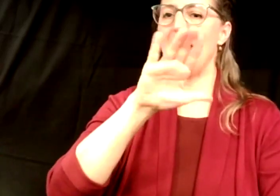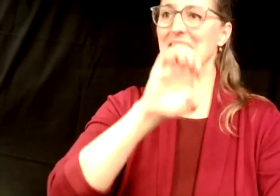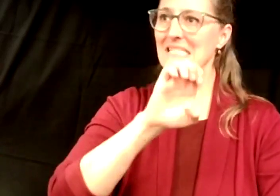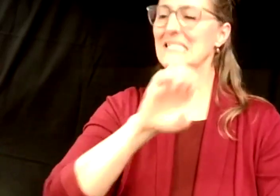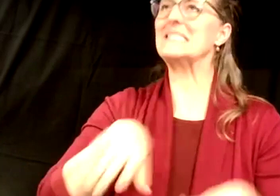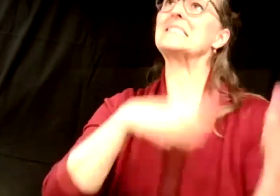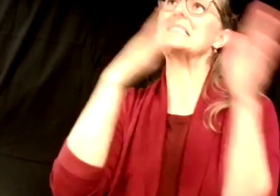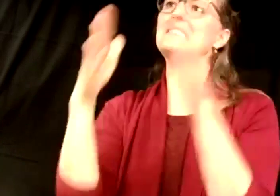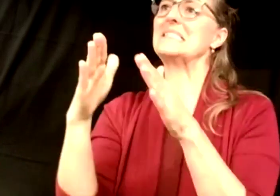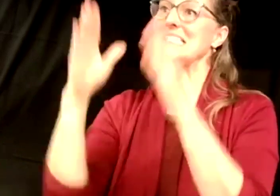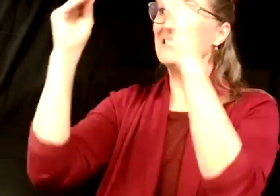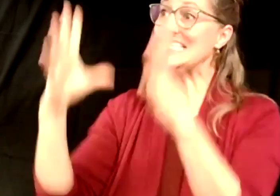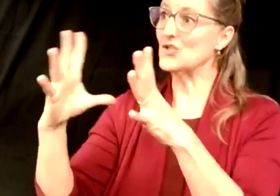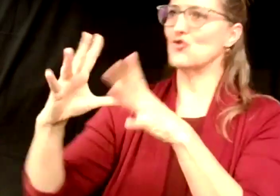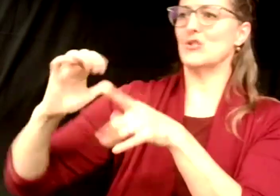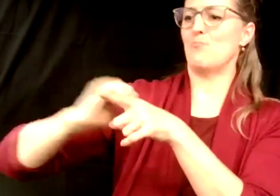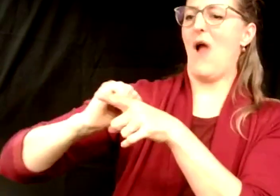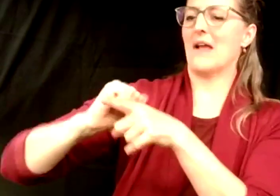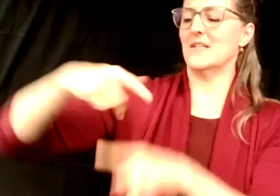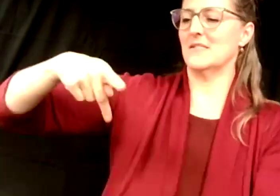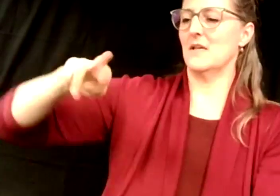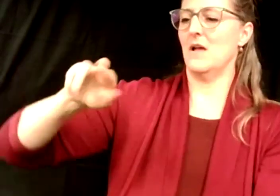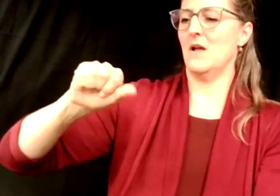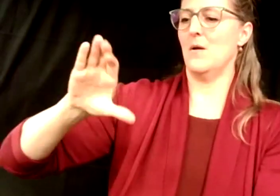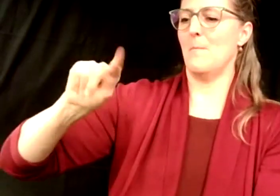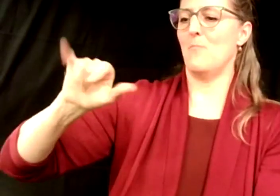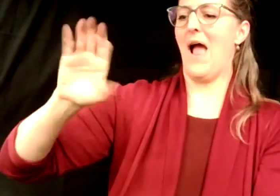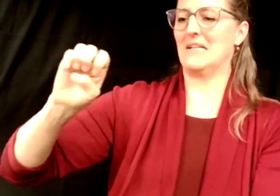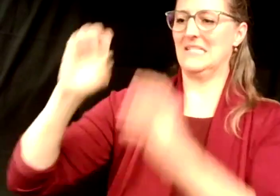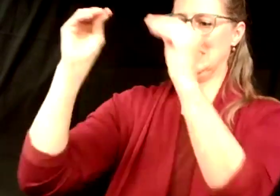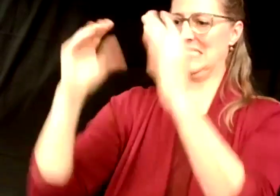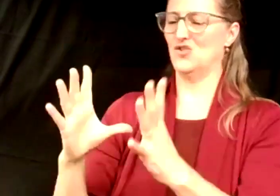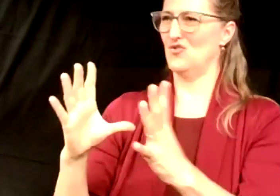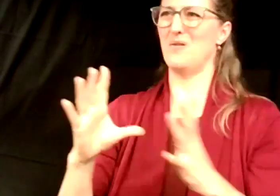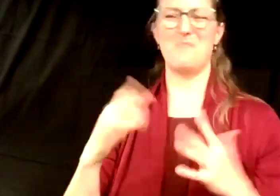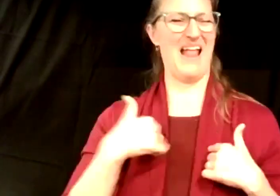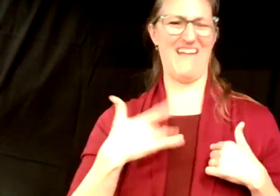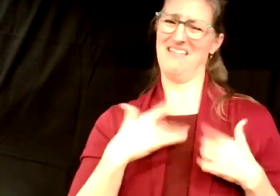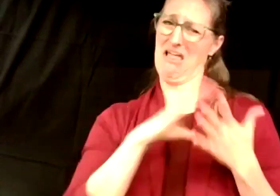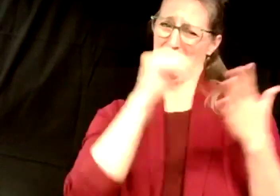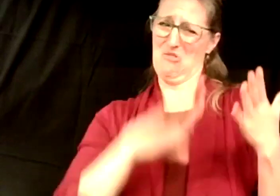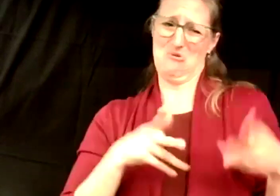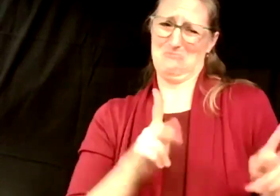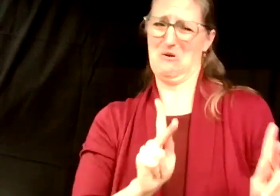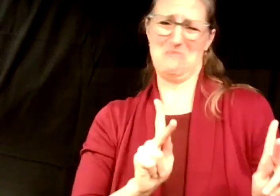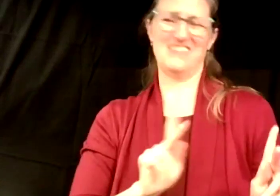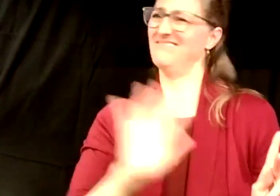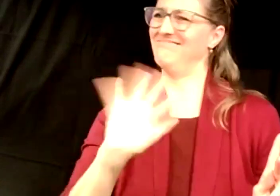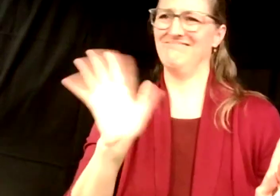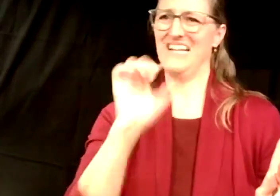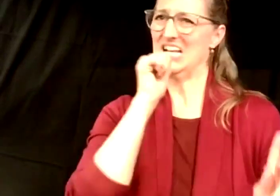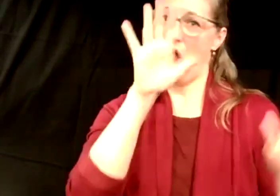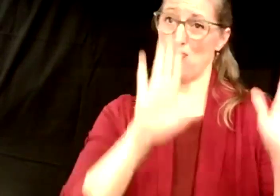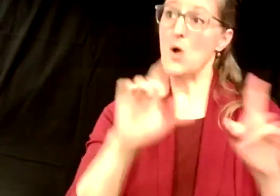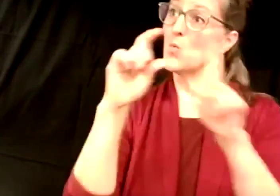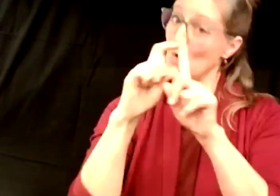practice teachers, but I find learner's permit not so great. And words do matter